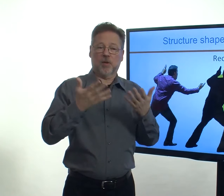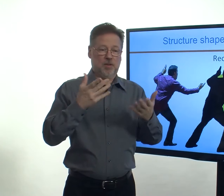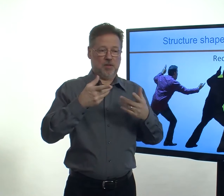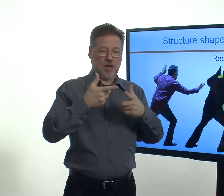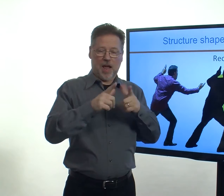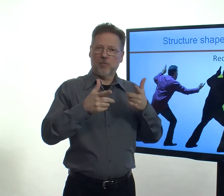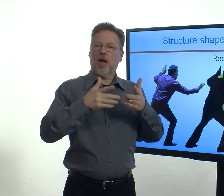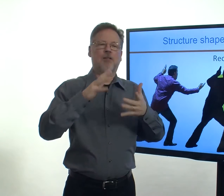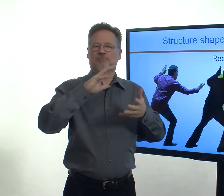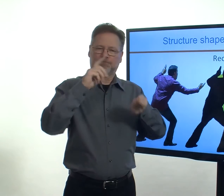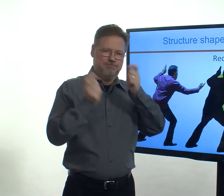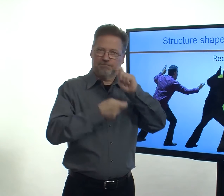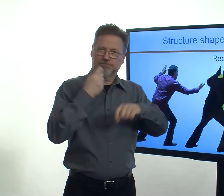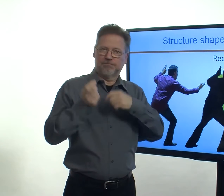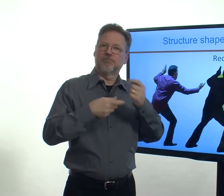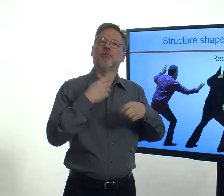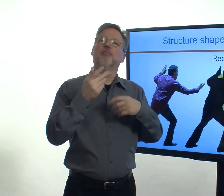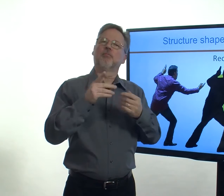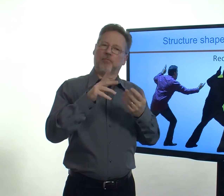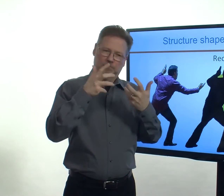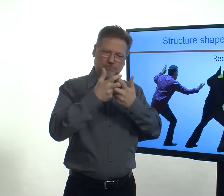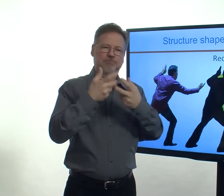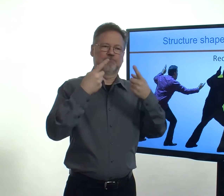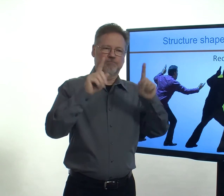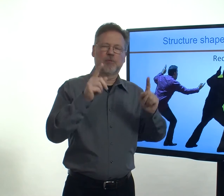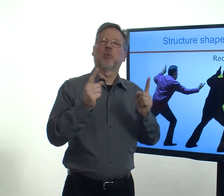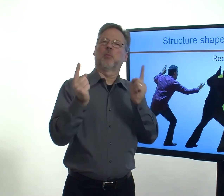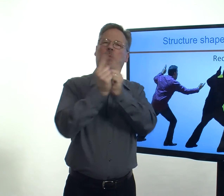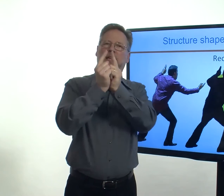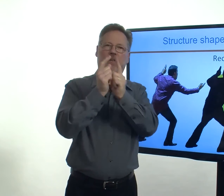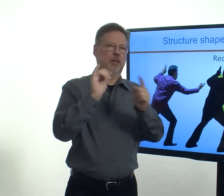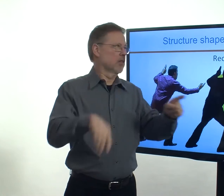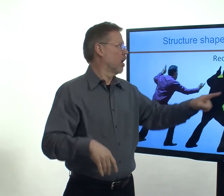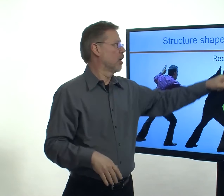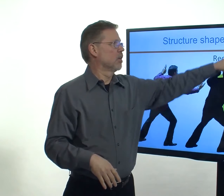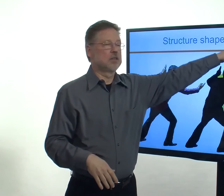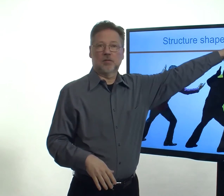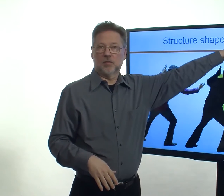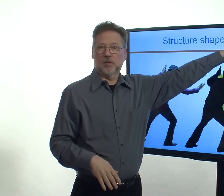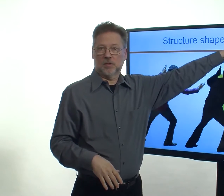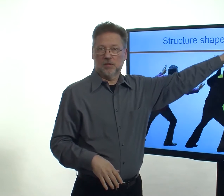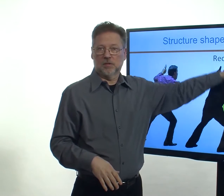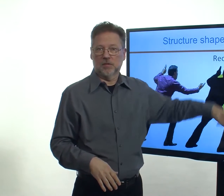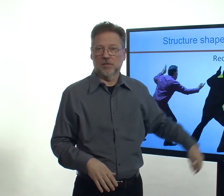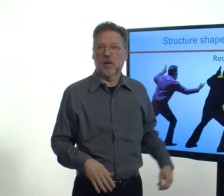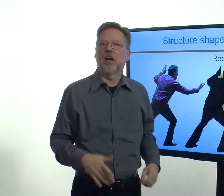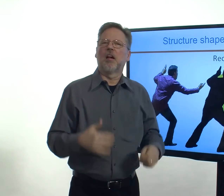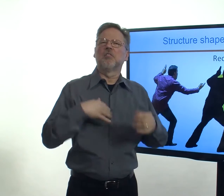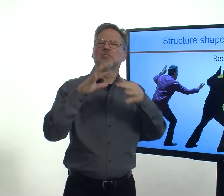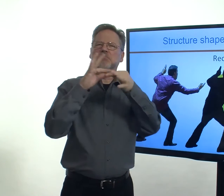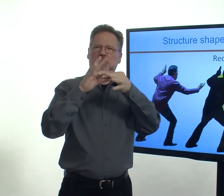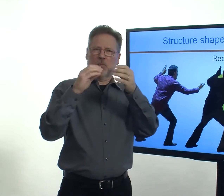So the language may have been reorganized or structured to meet those constraints. I'll talk more about